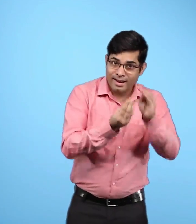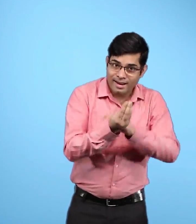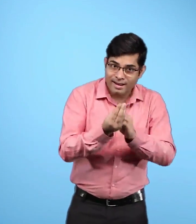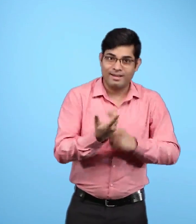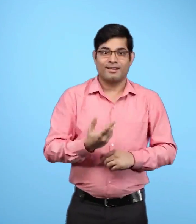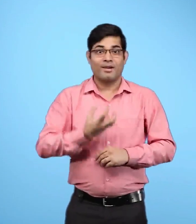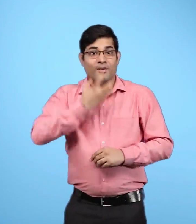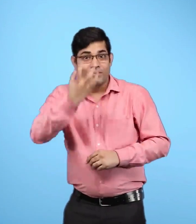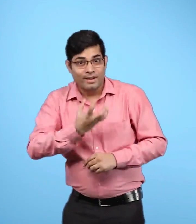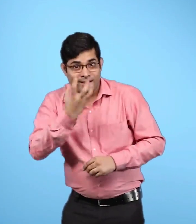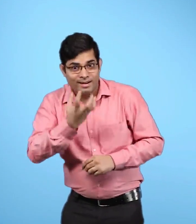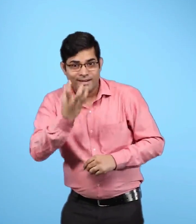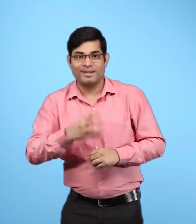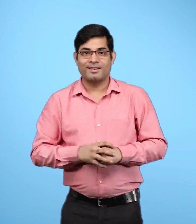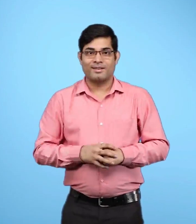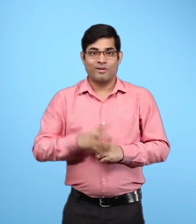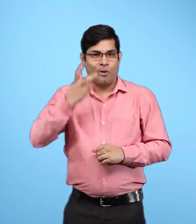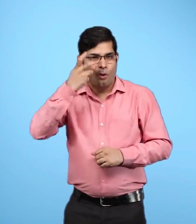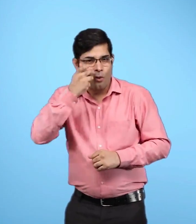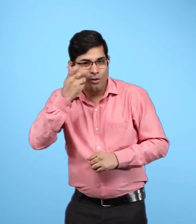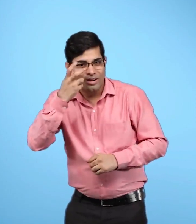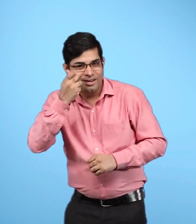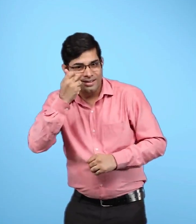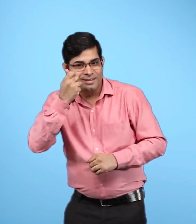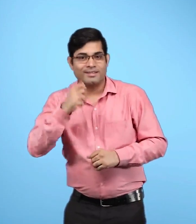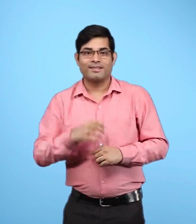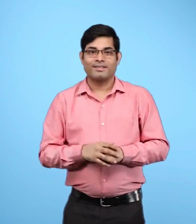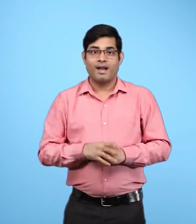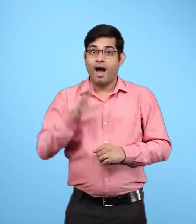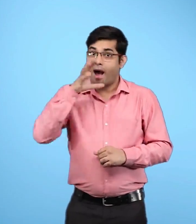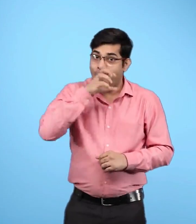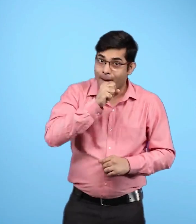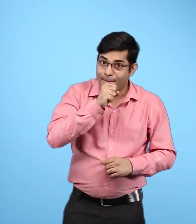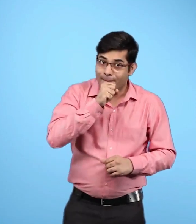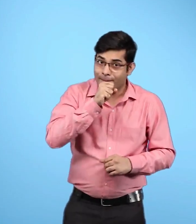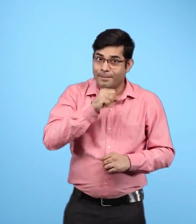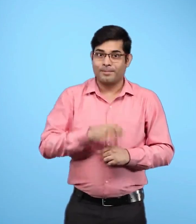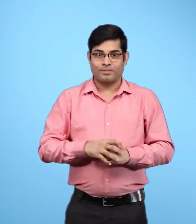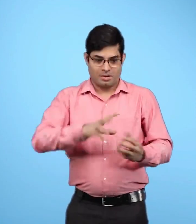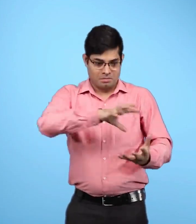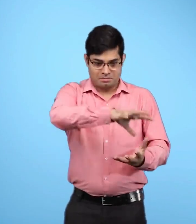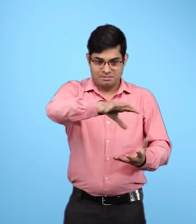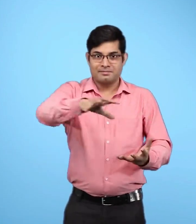bananas, apples, oranges and mangoes on his head.